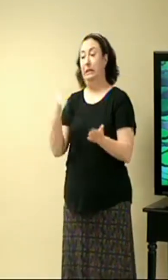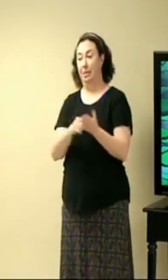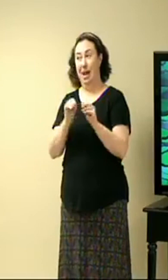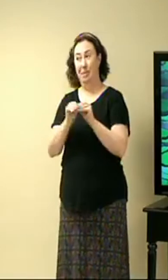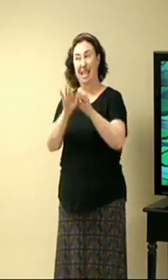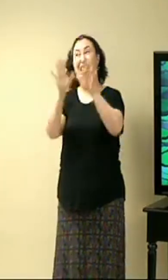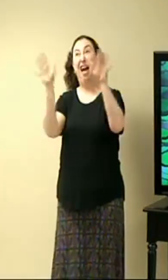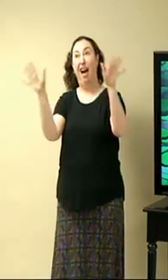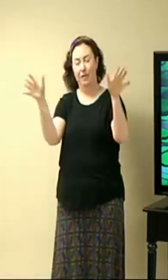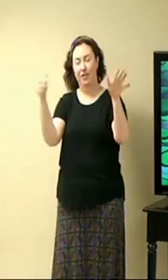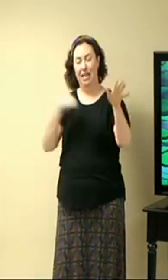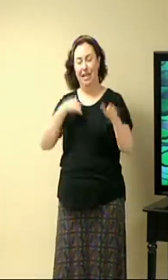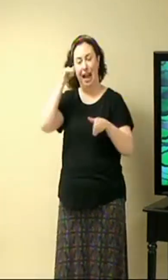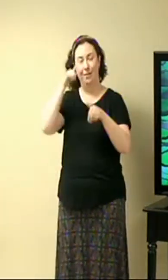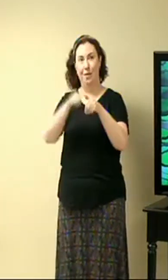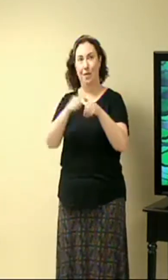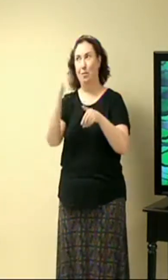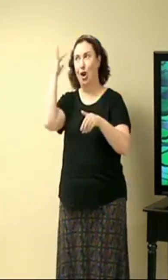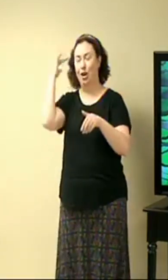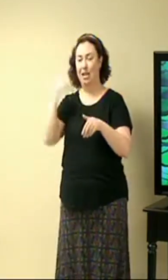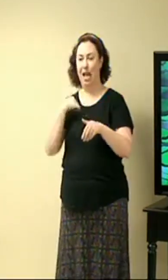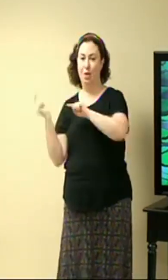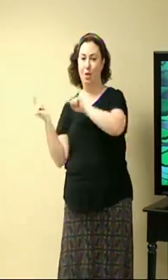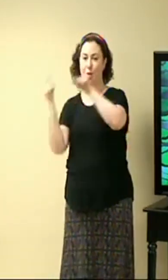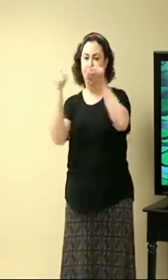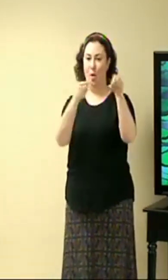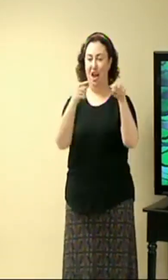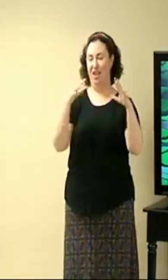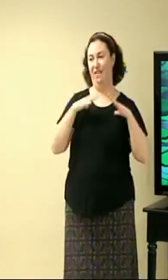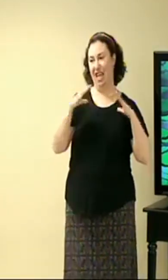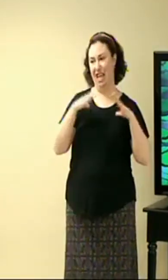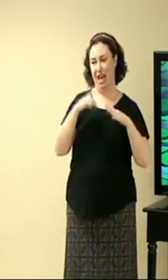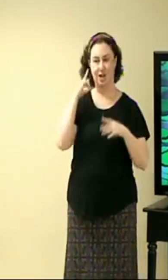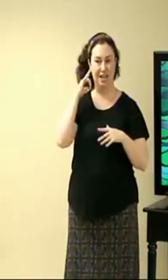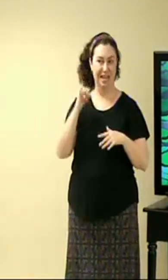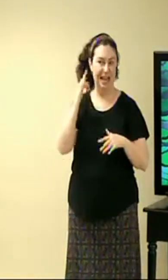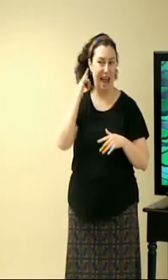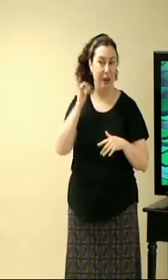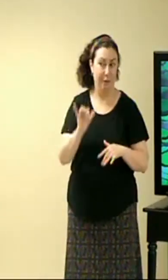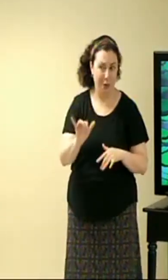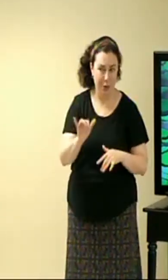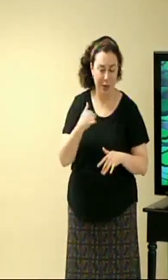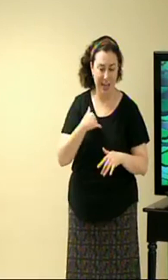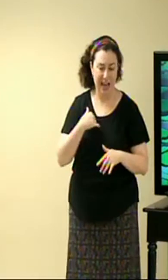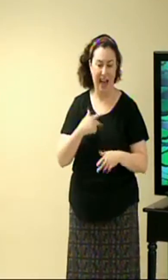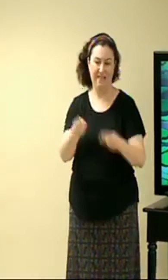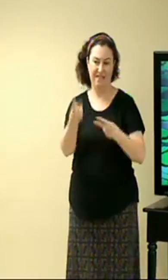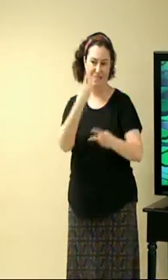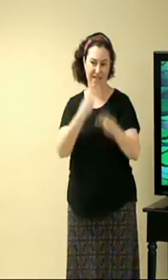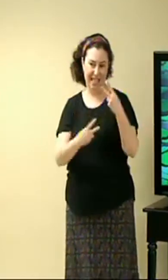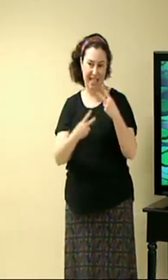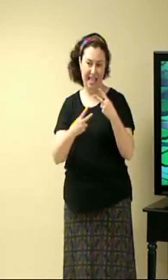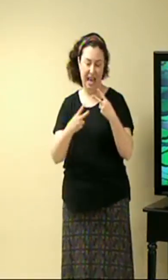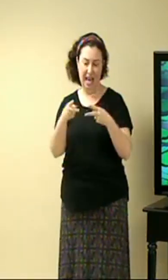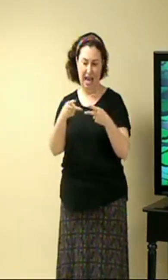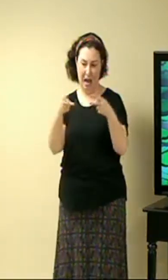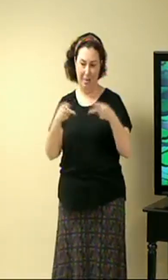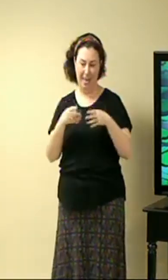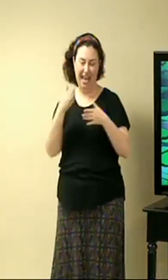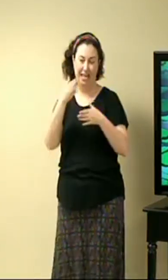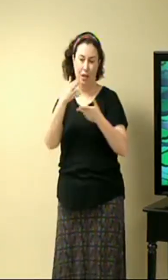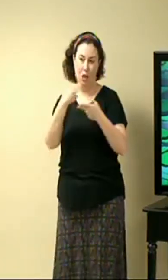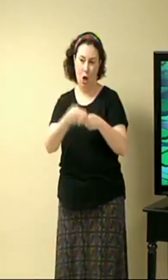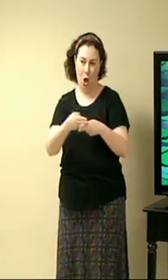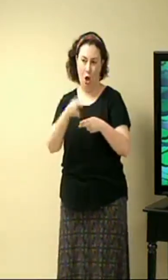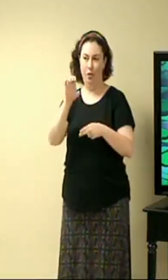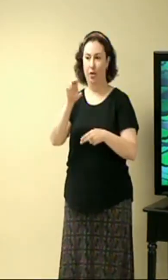to, I went on vacation to California once, and I went to a place called the Crystal Cathedral. You may have heard of it. It was kind of a big